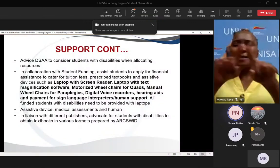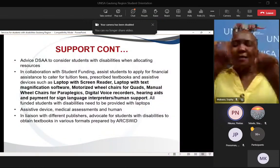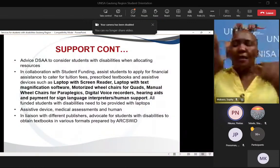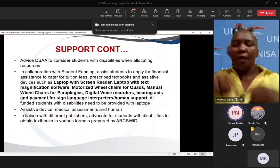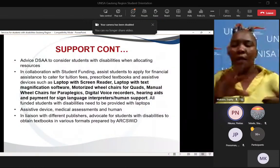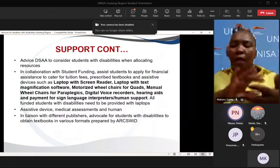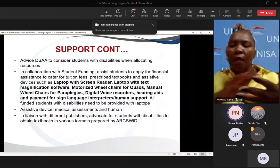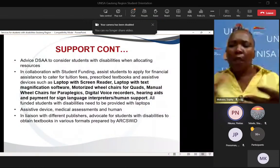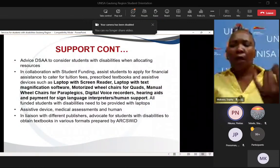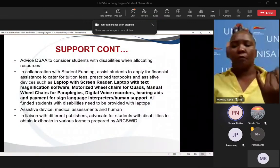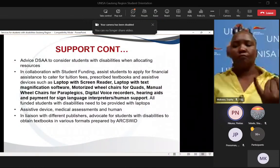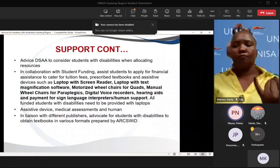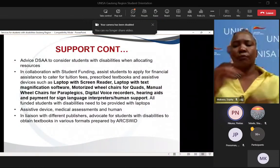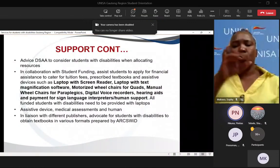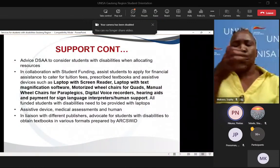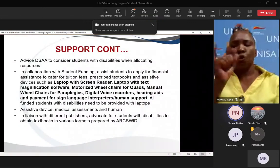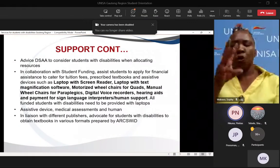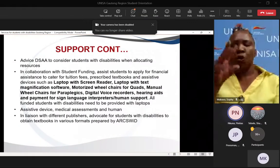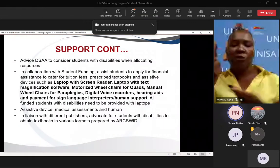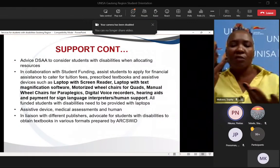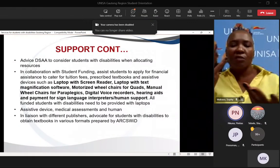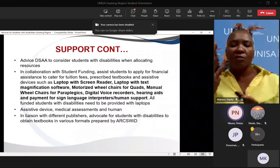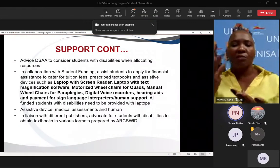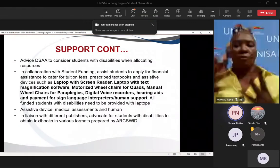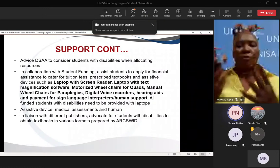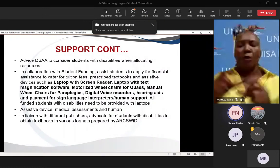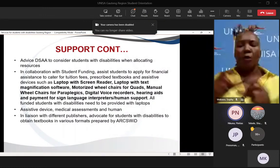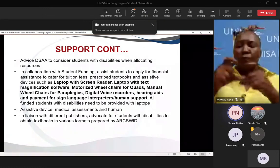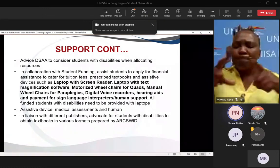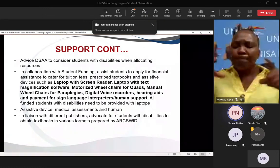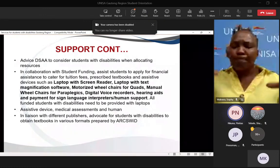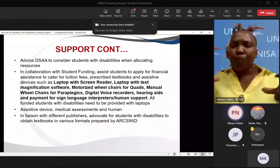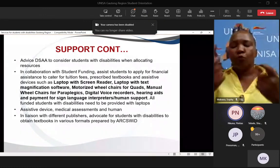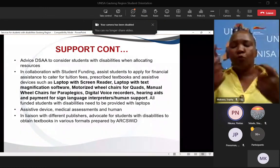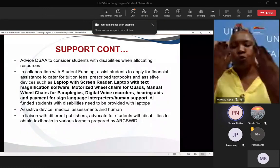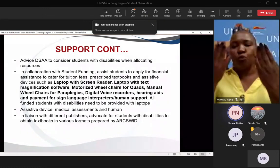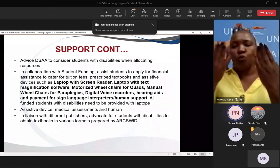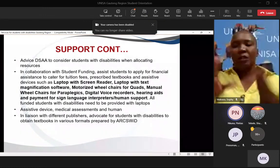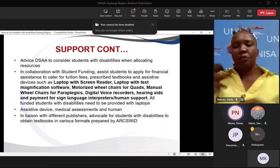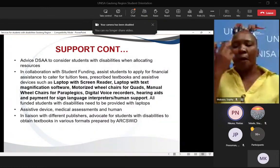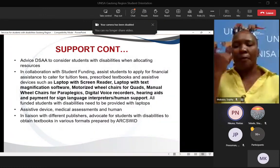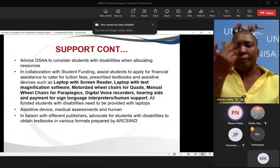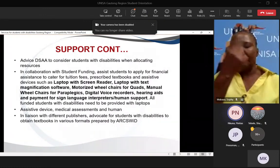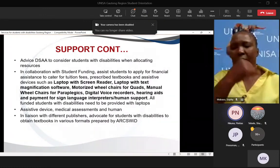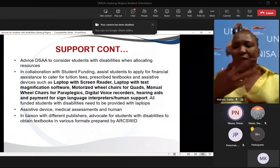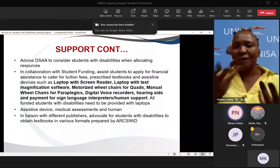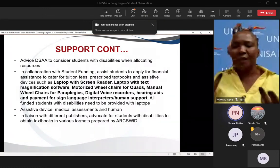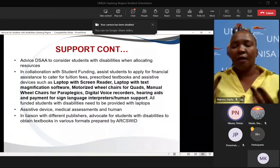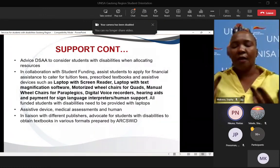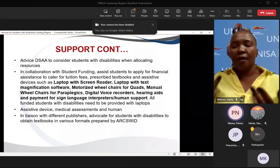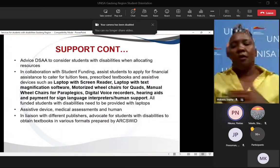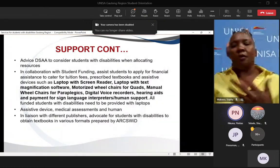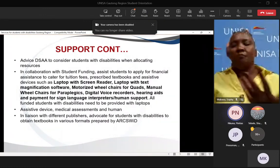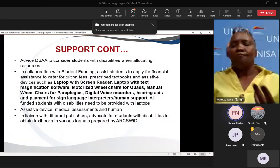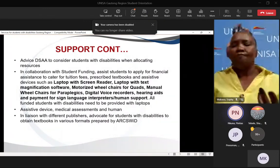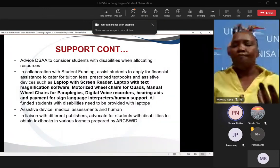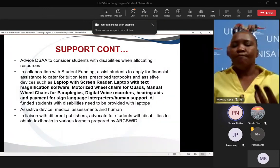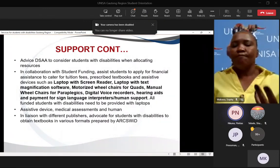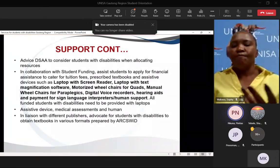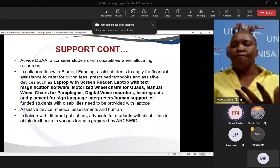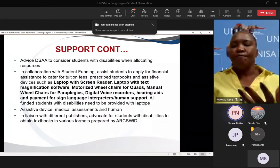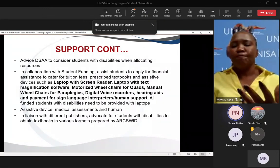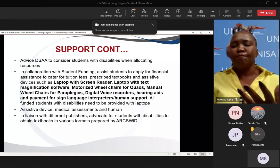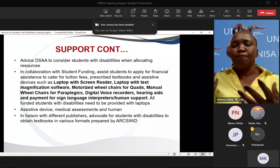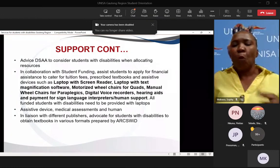nvda laptops with text magnification softwares for students who are partially sighted motorized